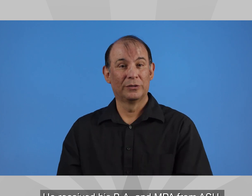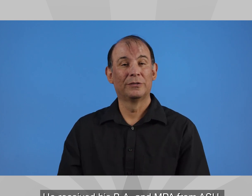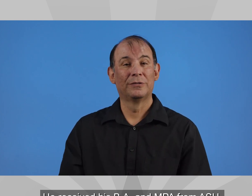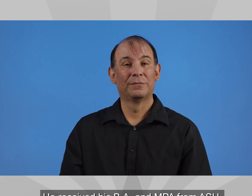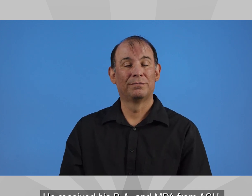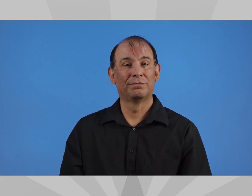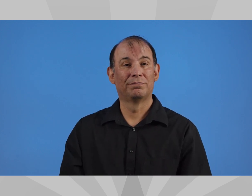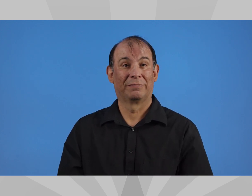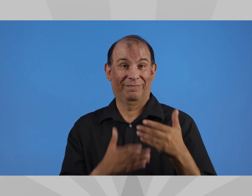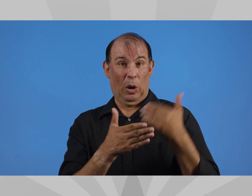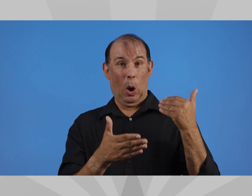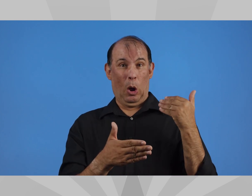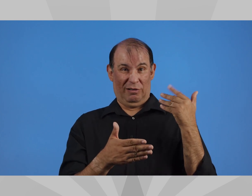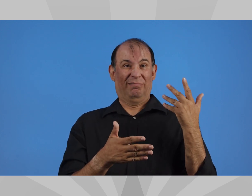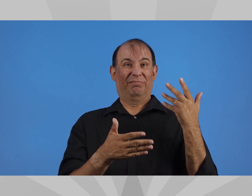from ASU.